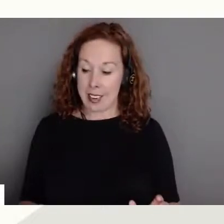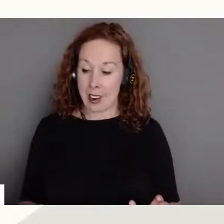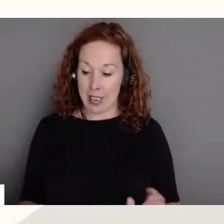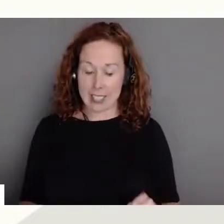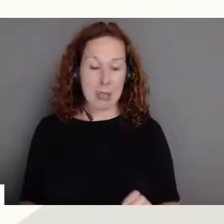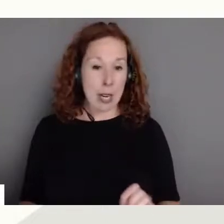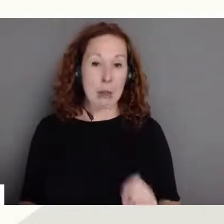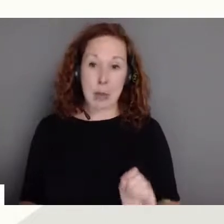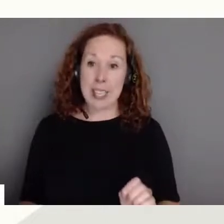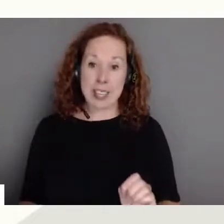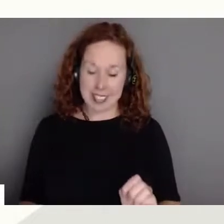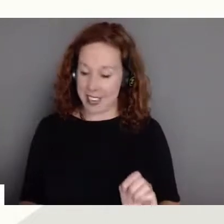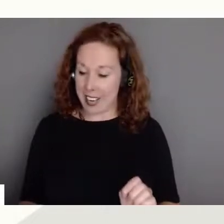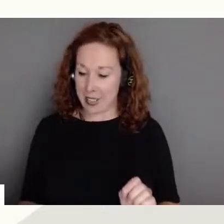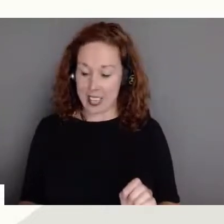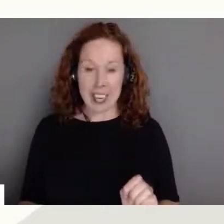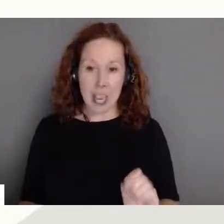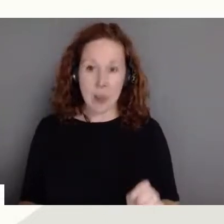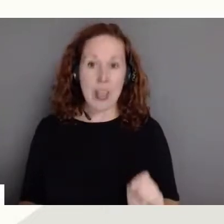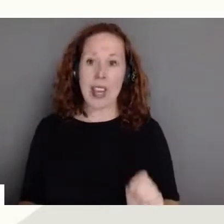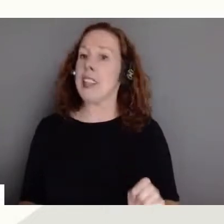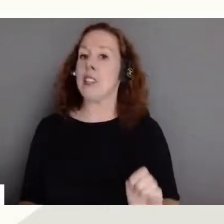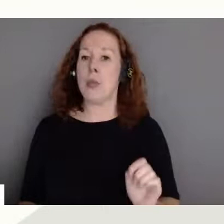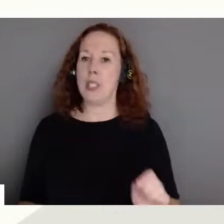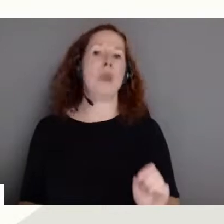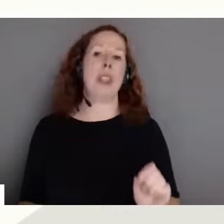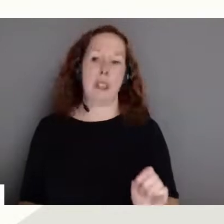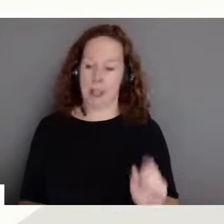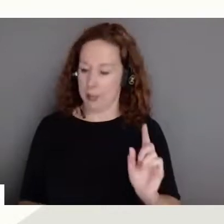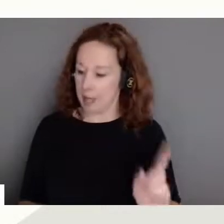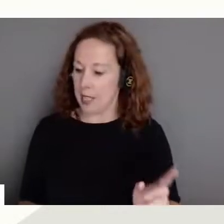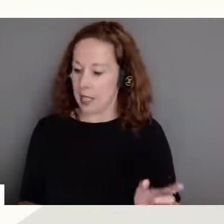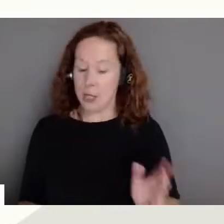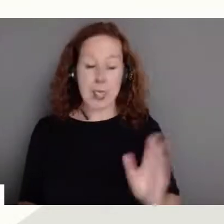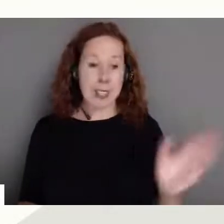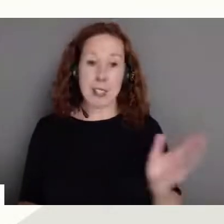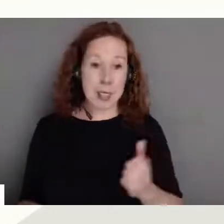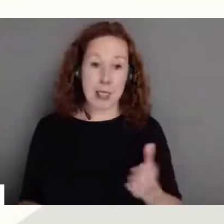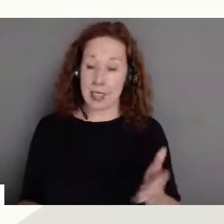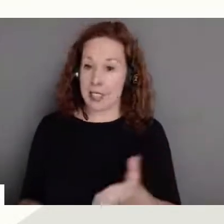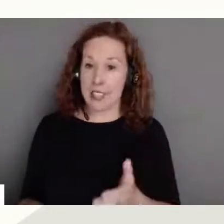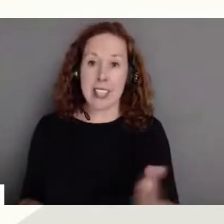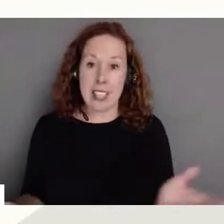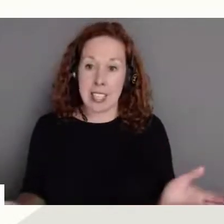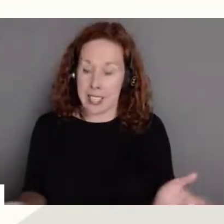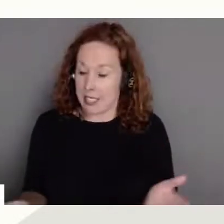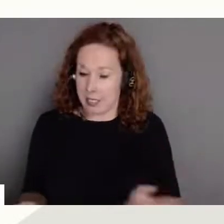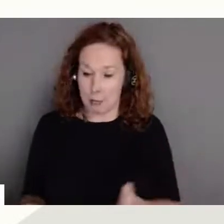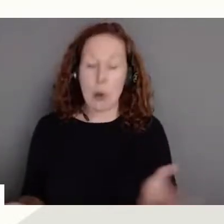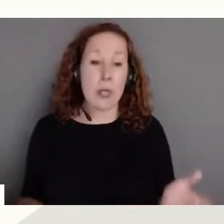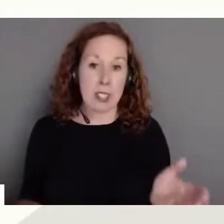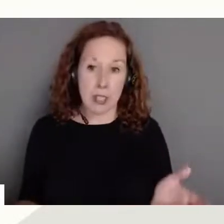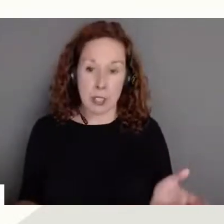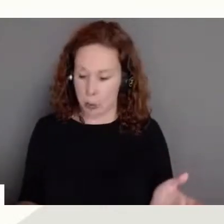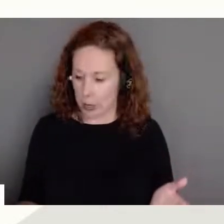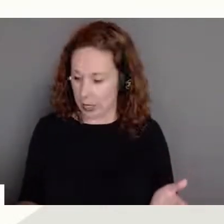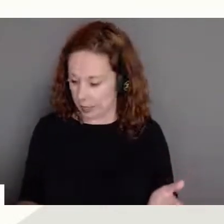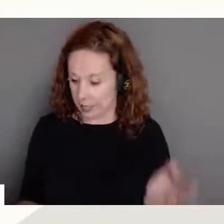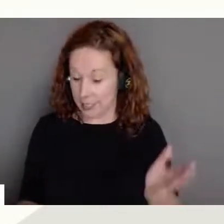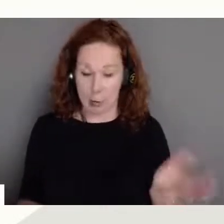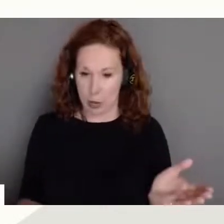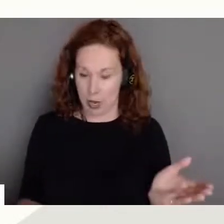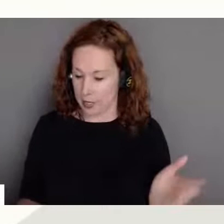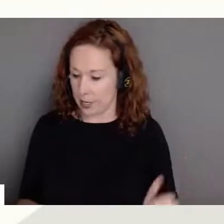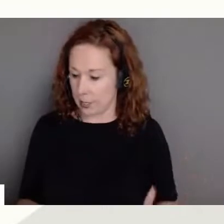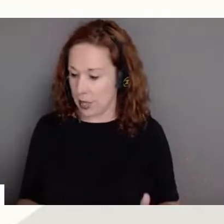And honestly, when I read it, I think, how the heck do we do this? So this is the process of